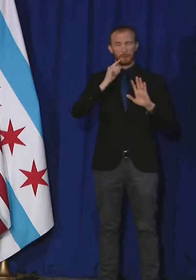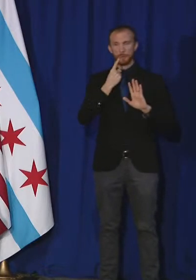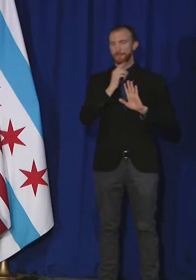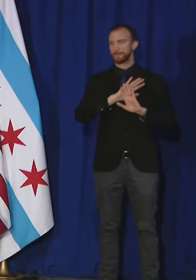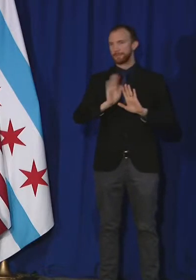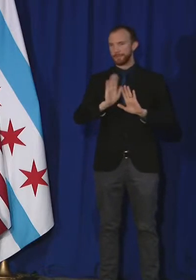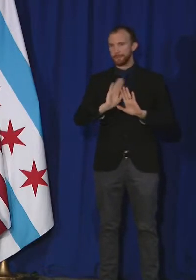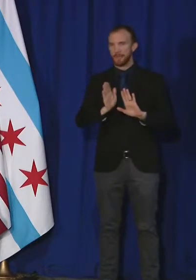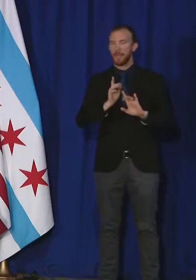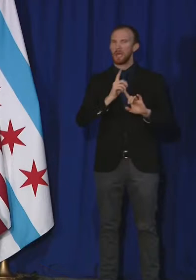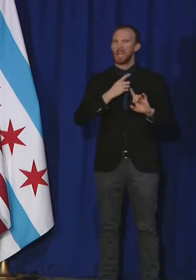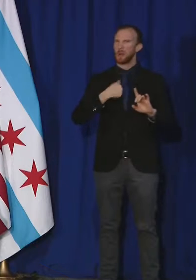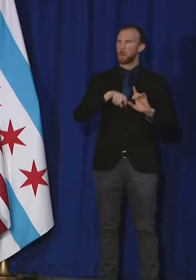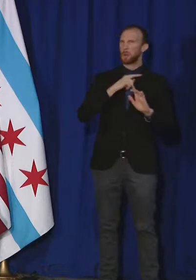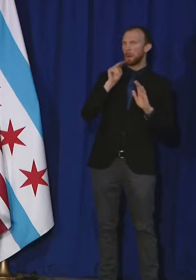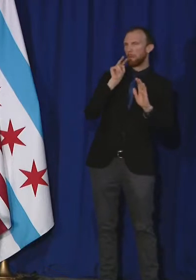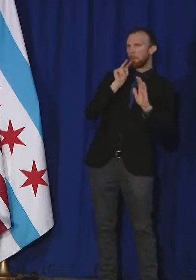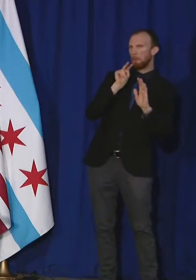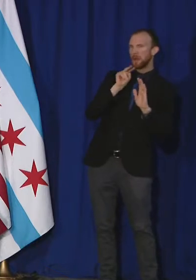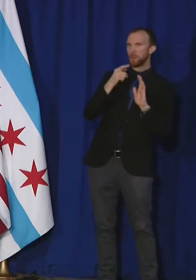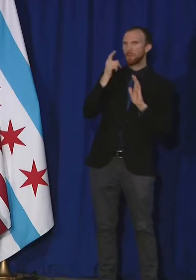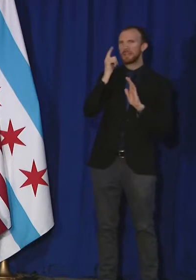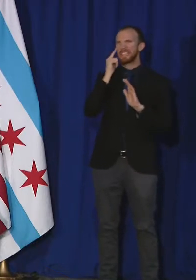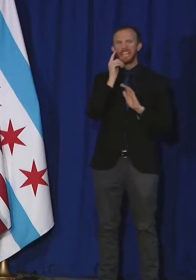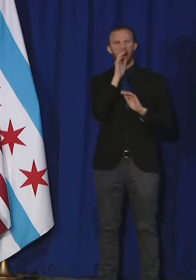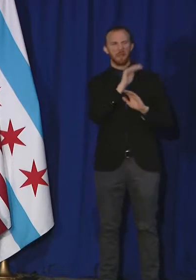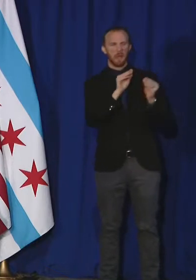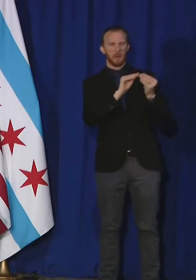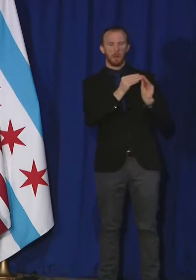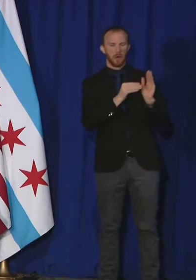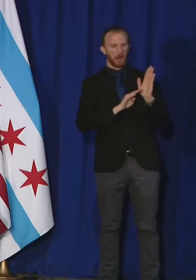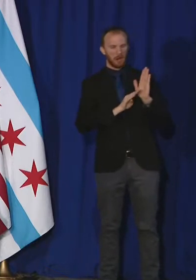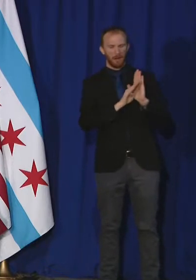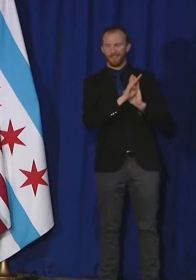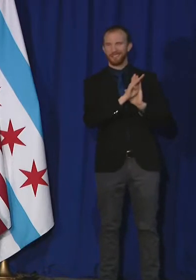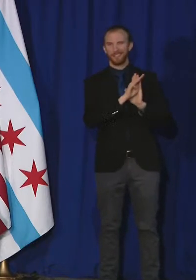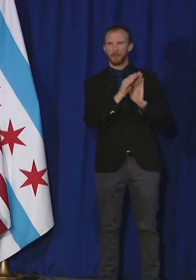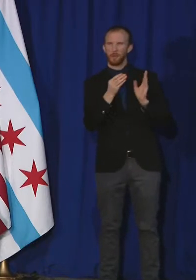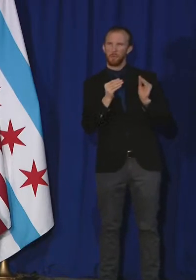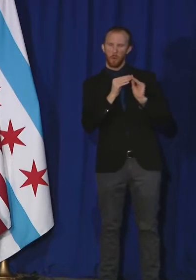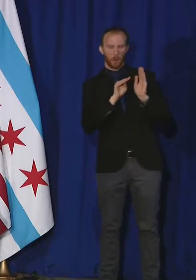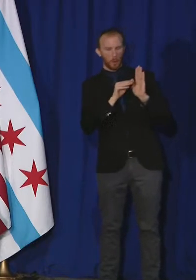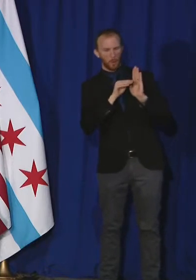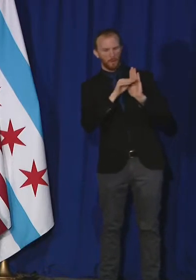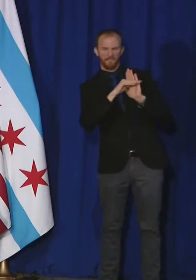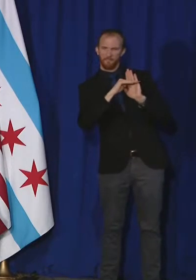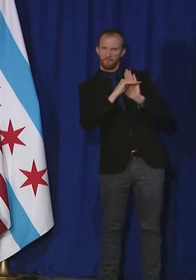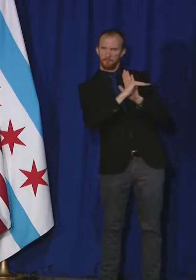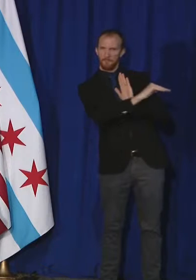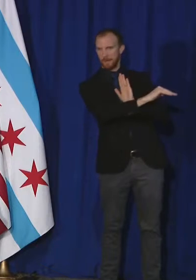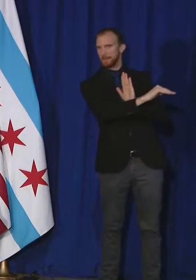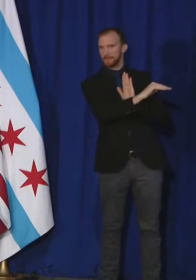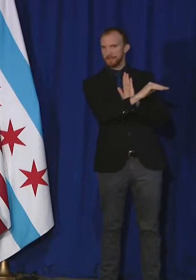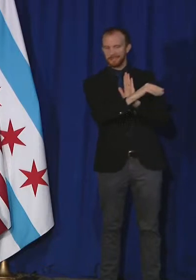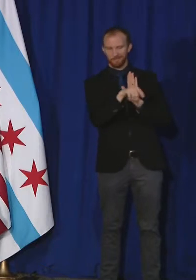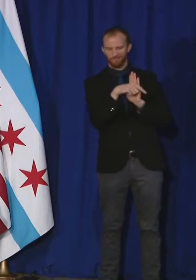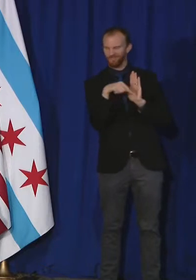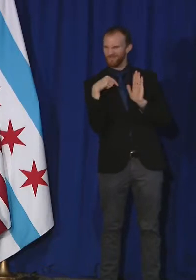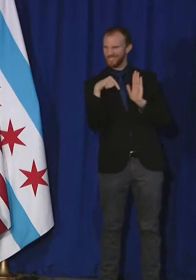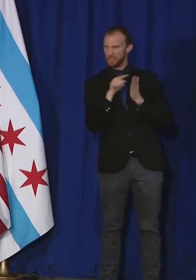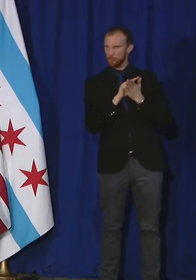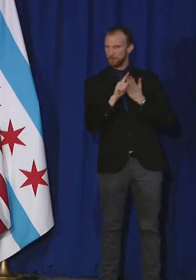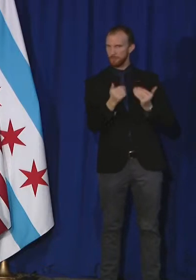are anticipating that this number will likely flatten, hopefully, over the next week. We are currently averaging just